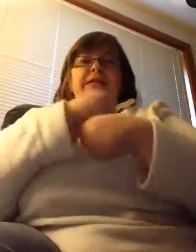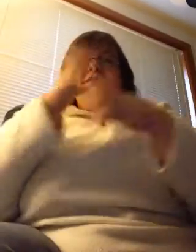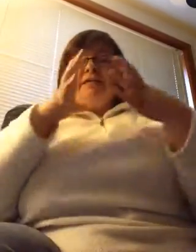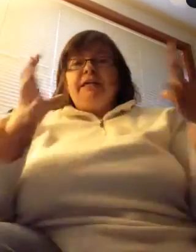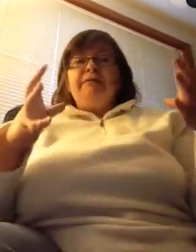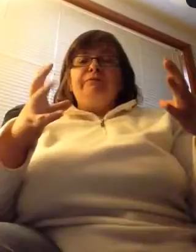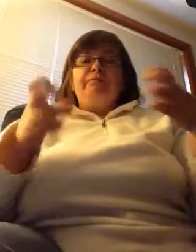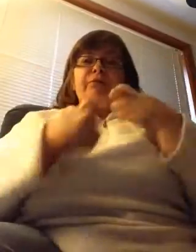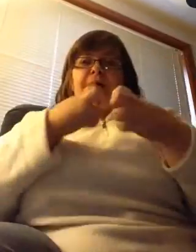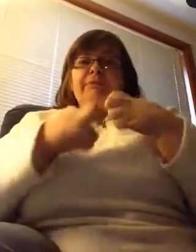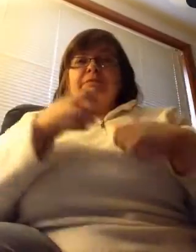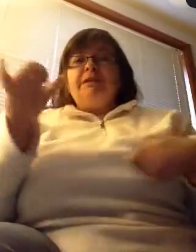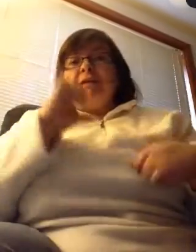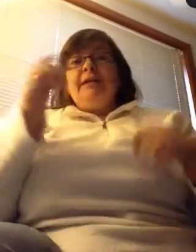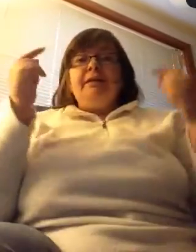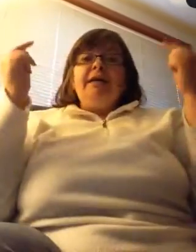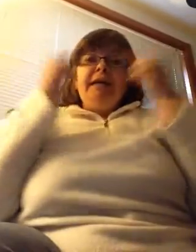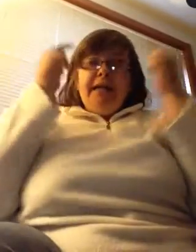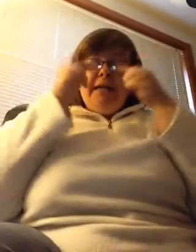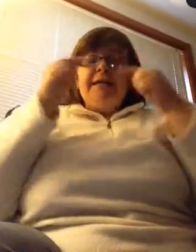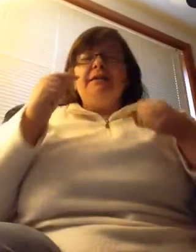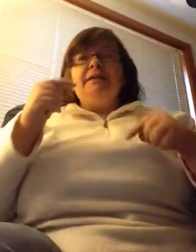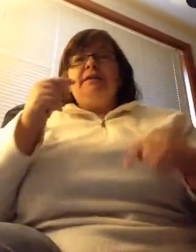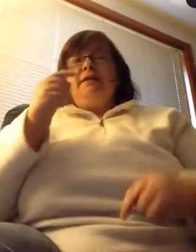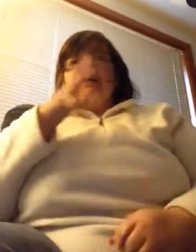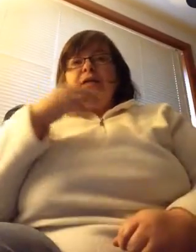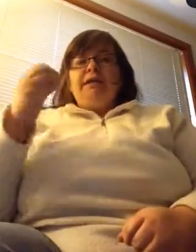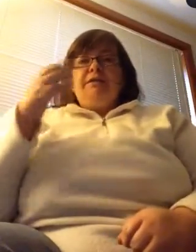creates a lot of problems like headache and